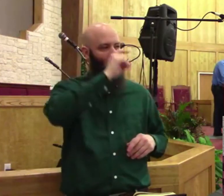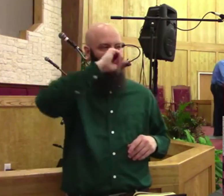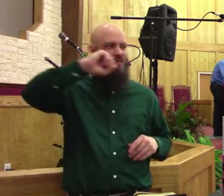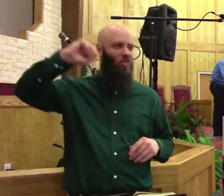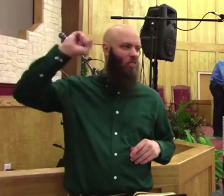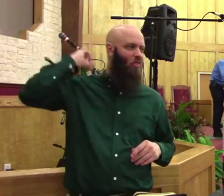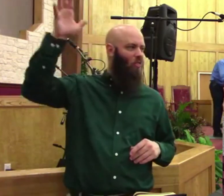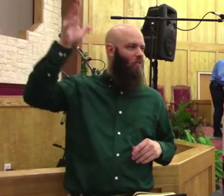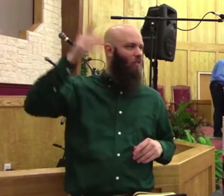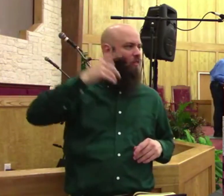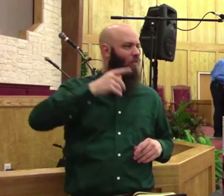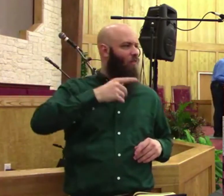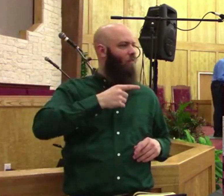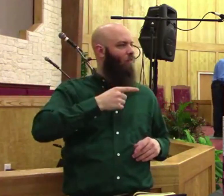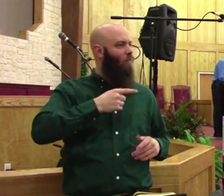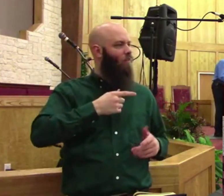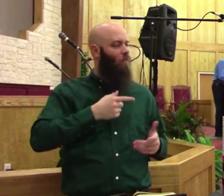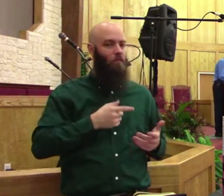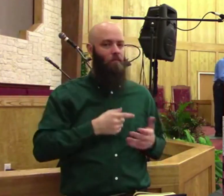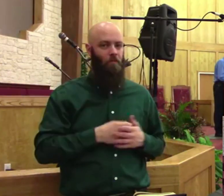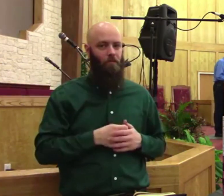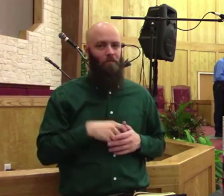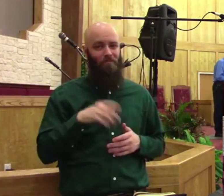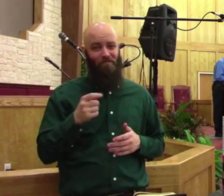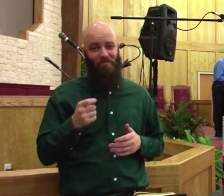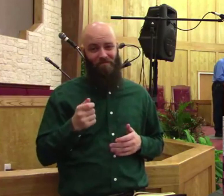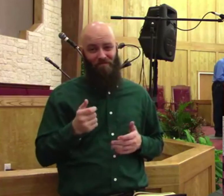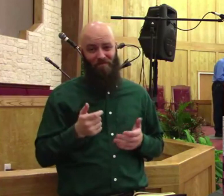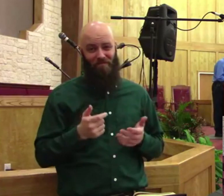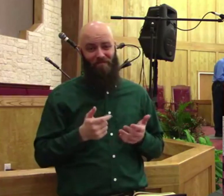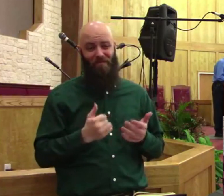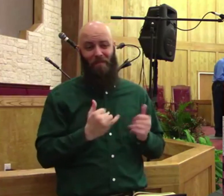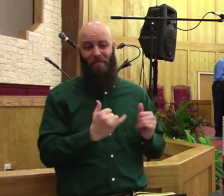In some ways, we're not that much different than Belshazzar.